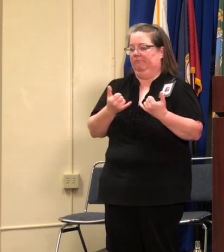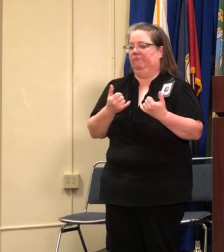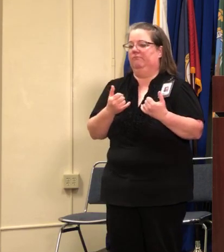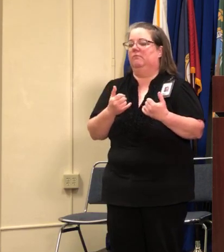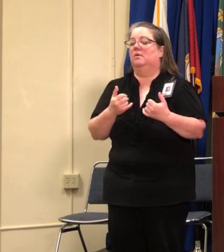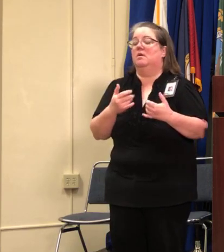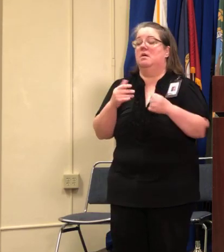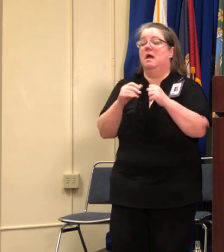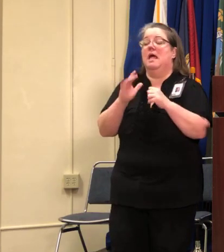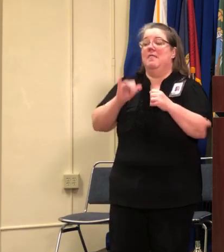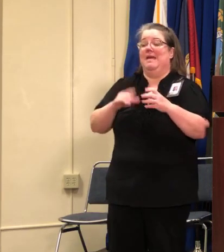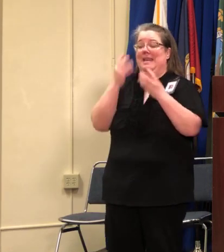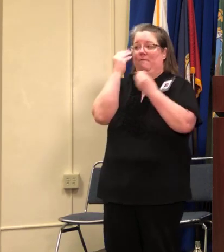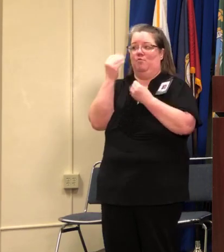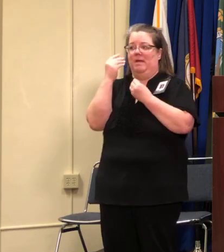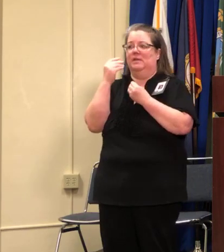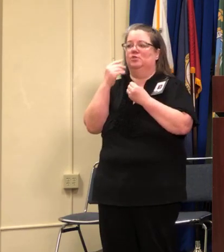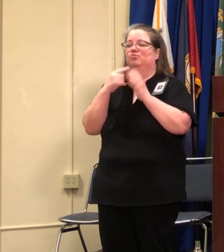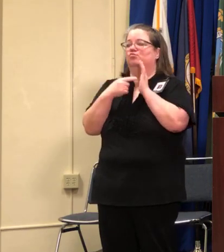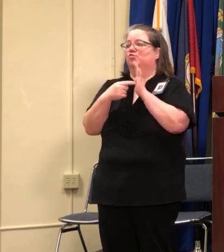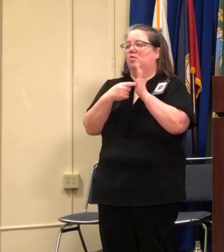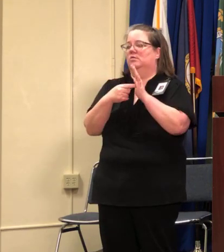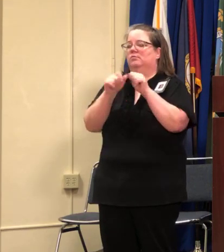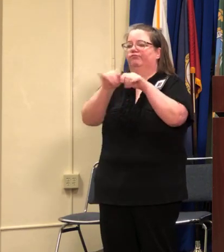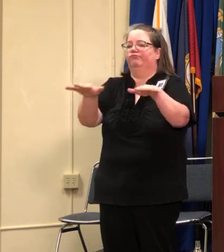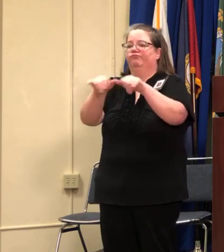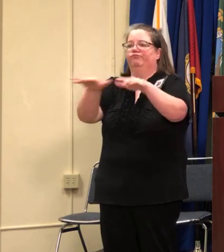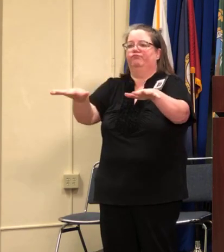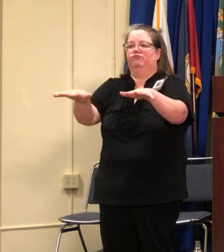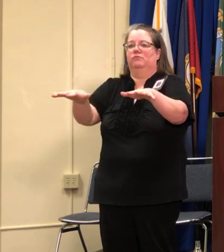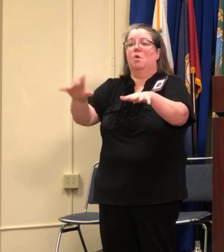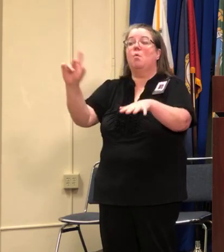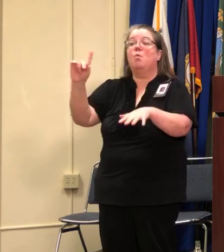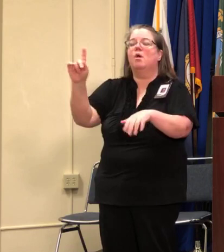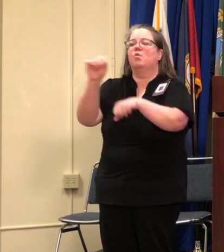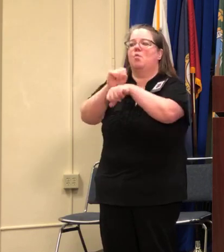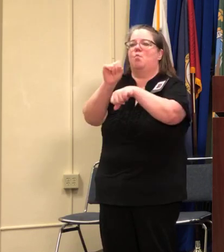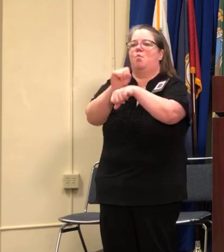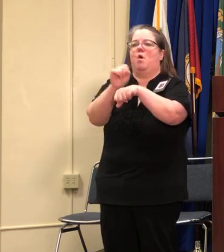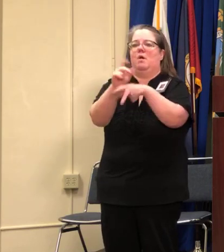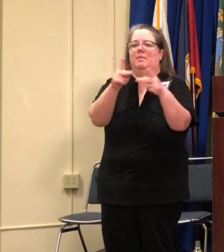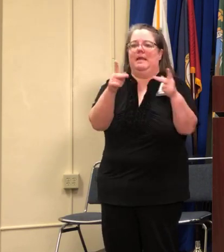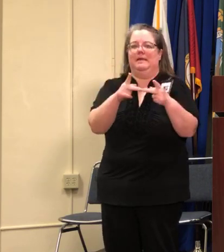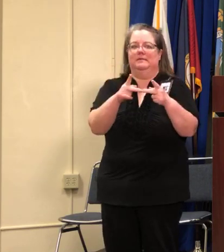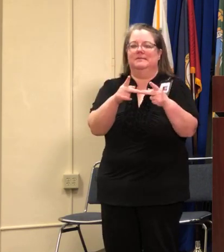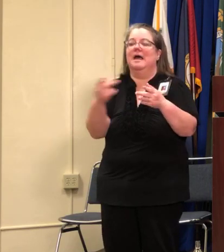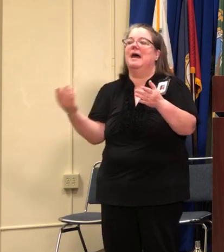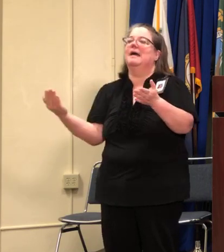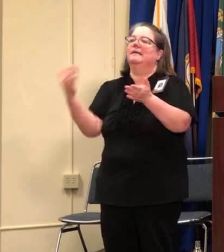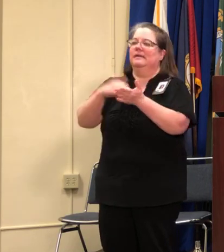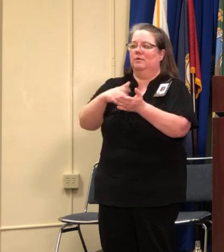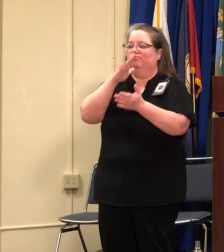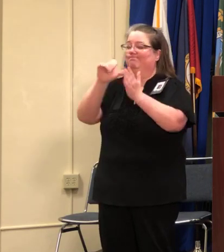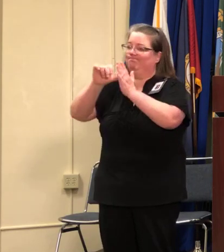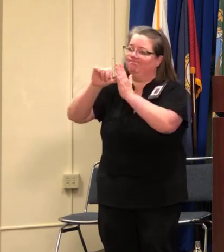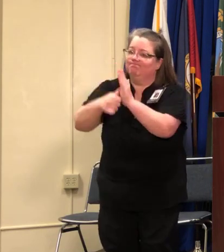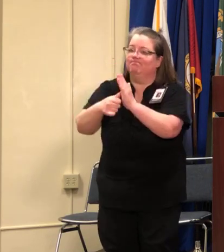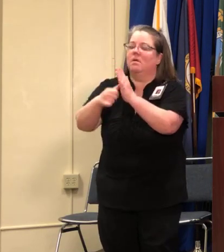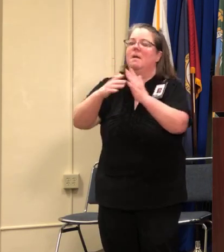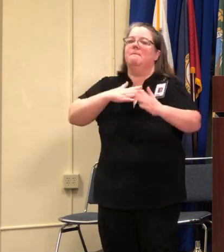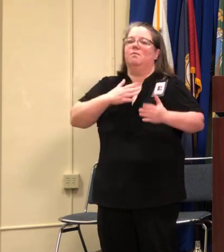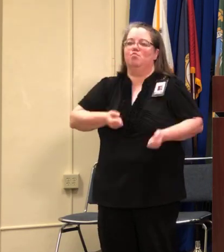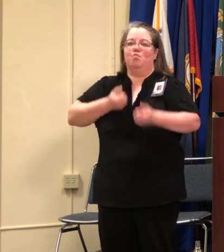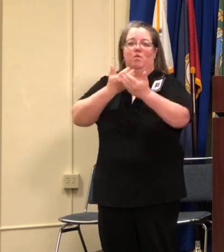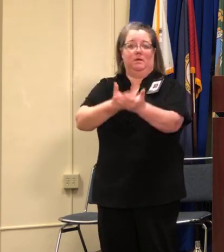Continuously, the data indicates to us that there's transmission that's occurring in the workplace, so I'll reinforce my previous